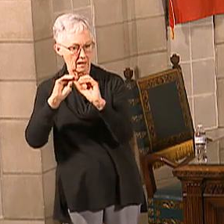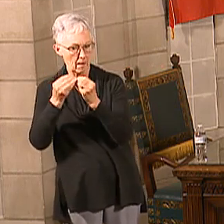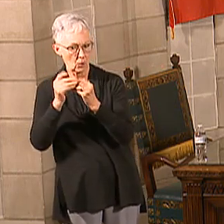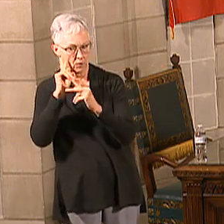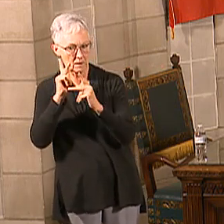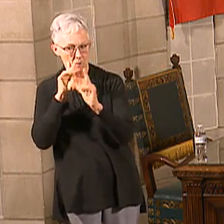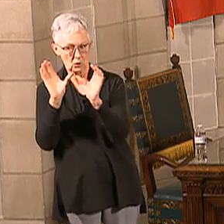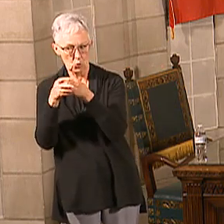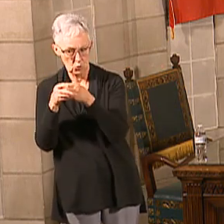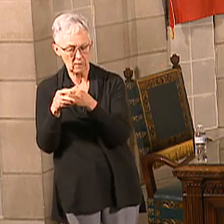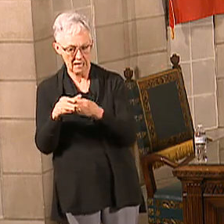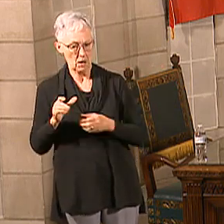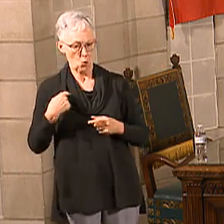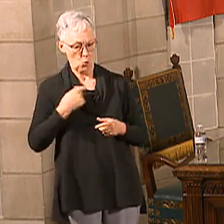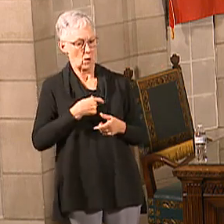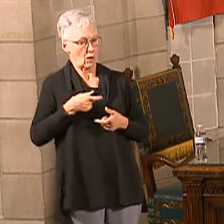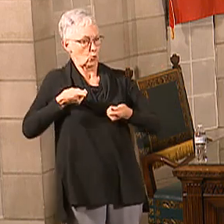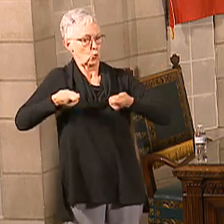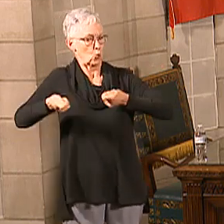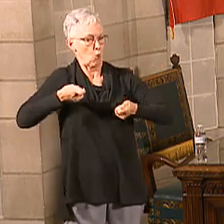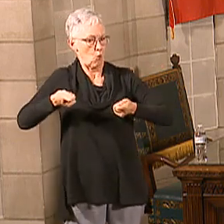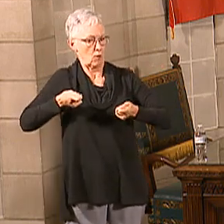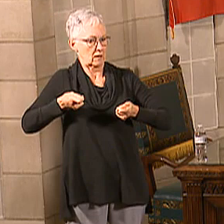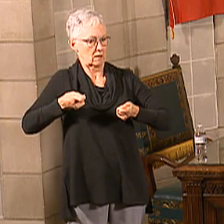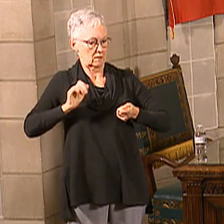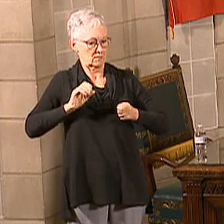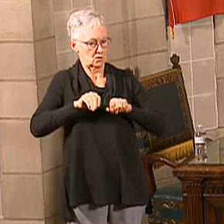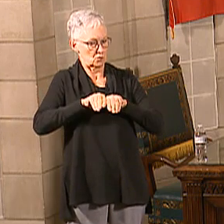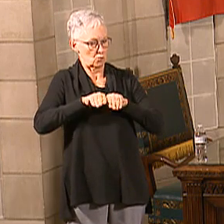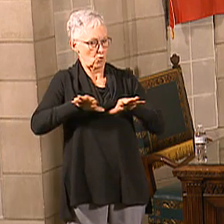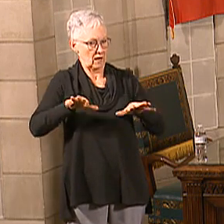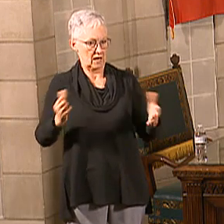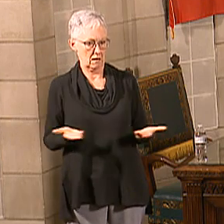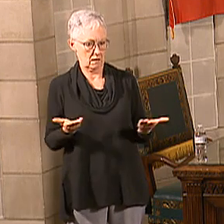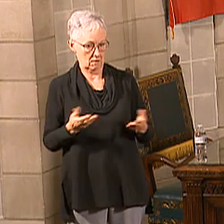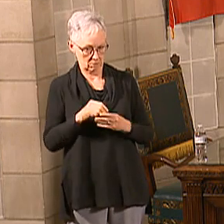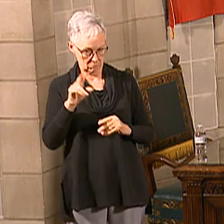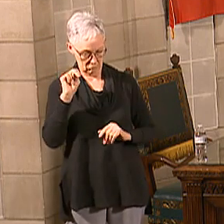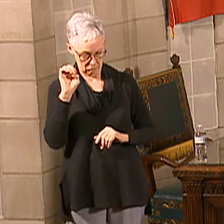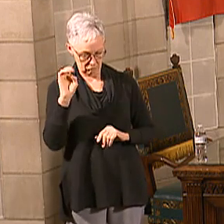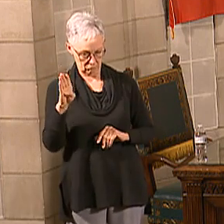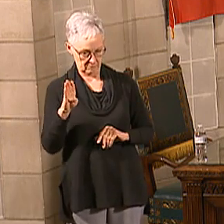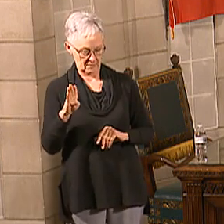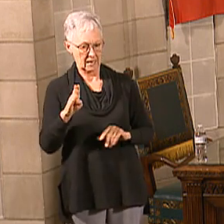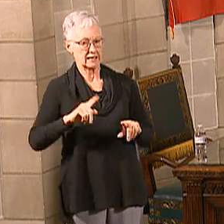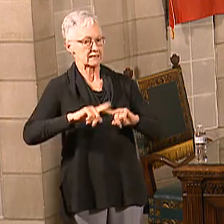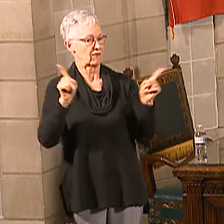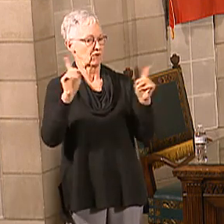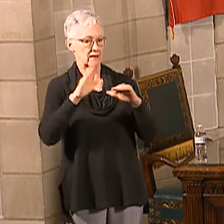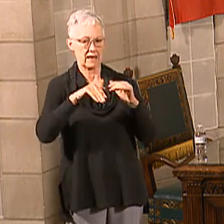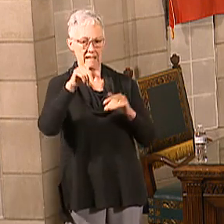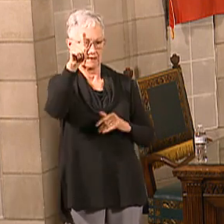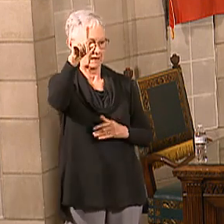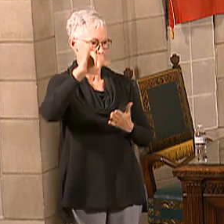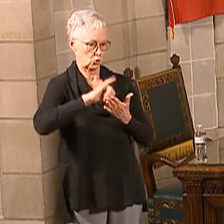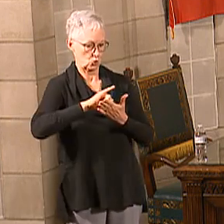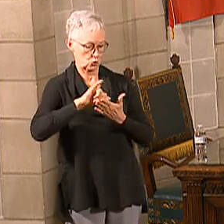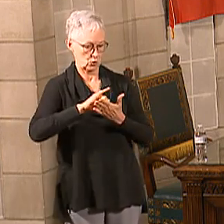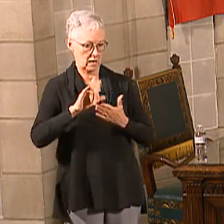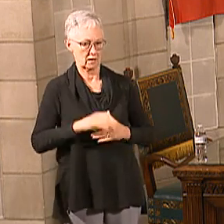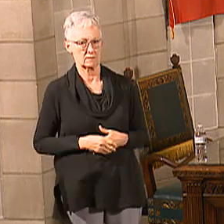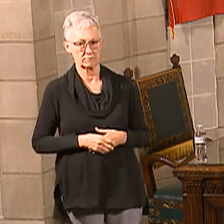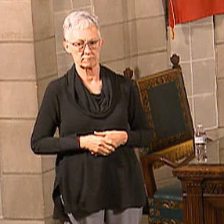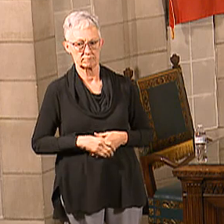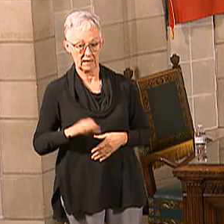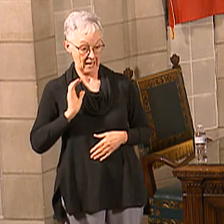rule in place with regard to how we're implementing this. And I would also point out that our rules in some cases are more restrictive than